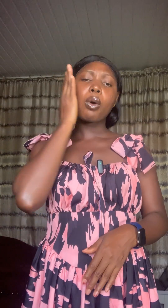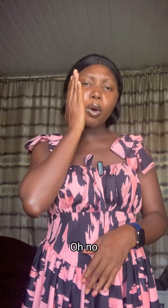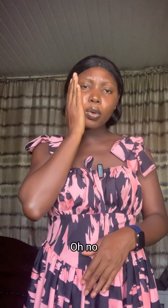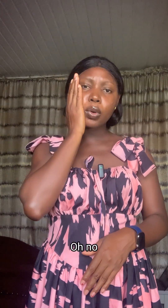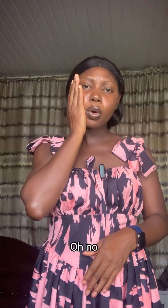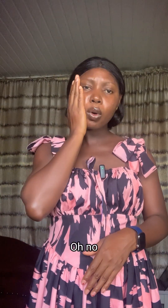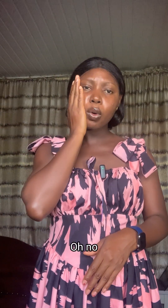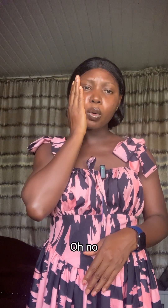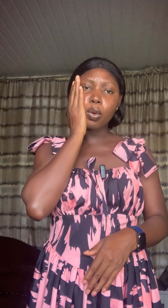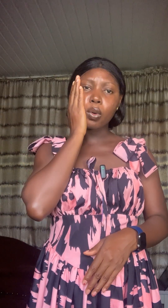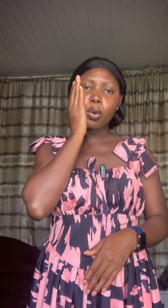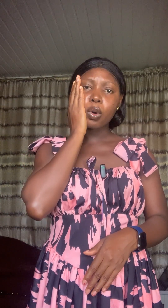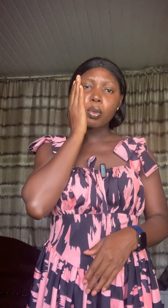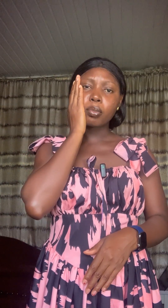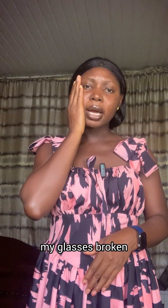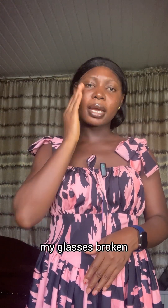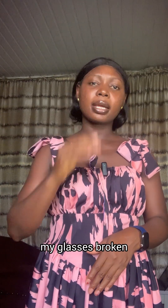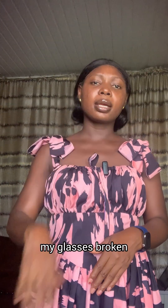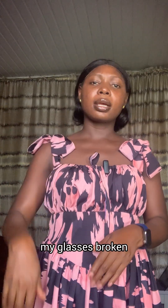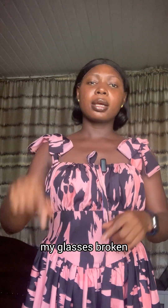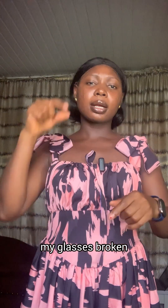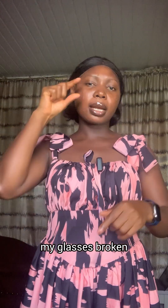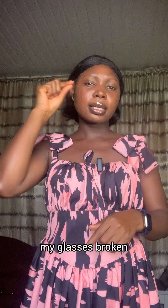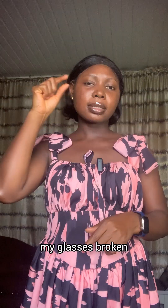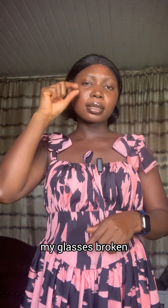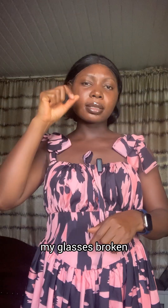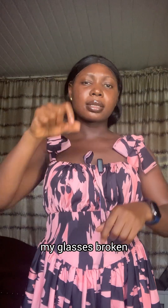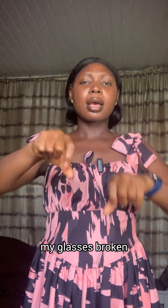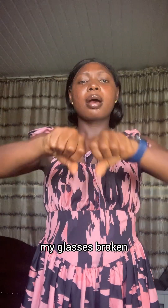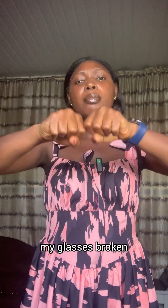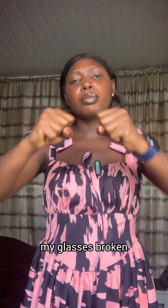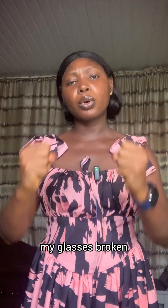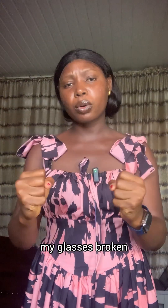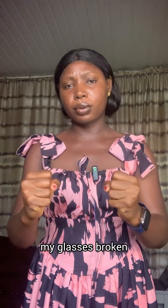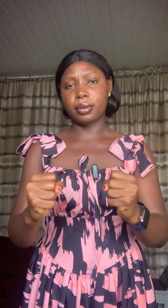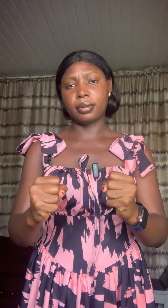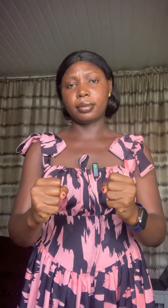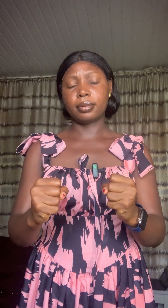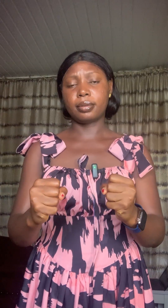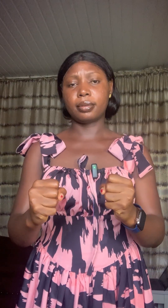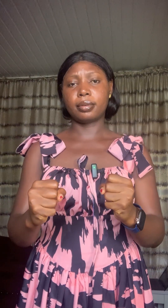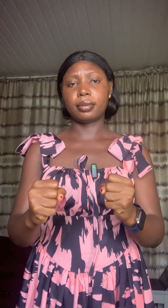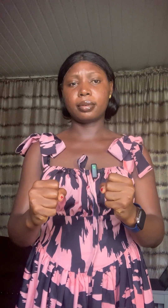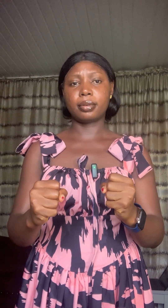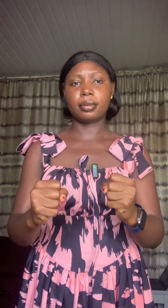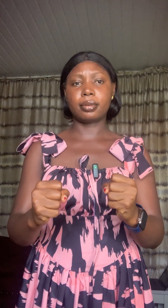Oh no, my glasses broken.